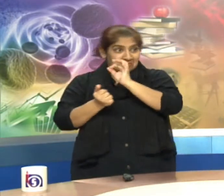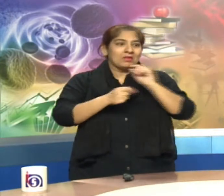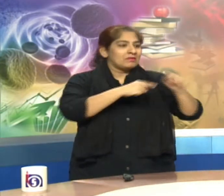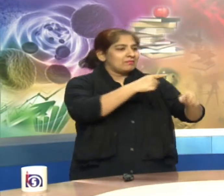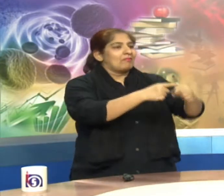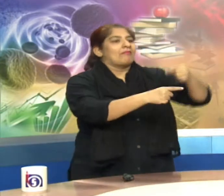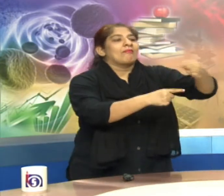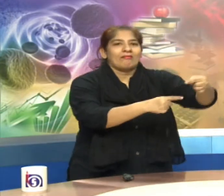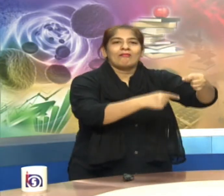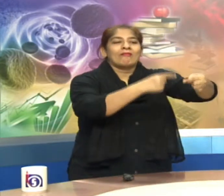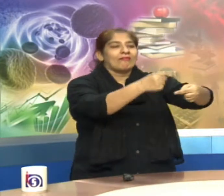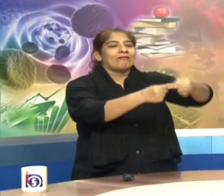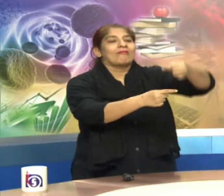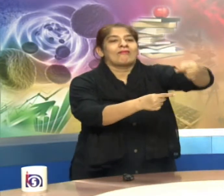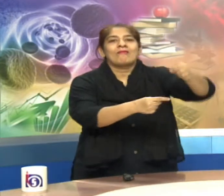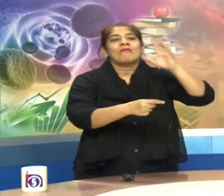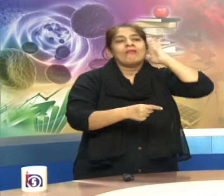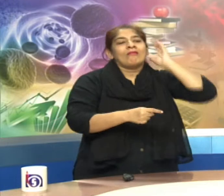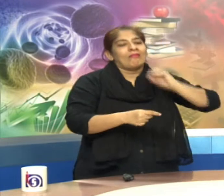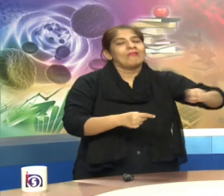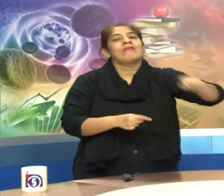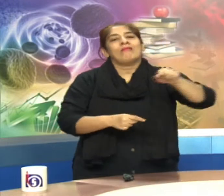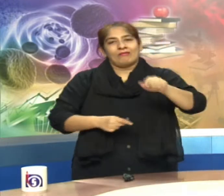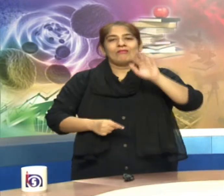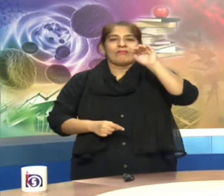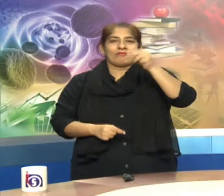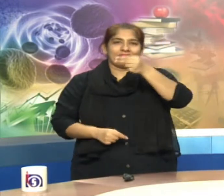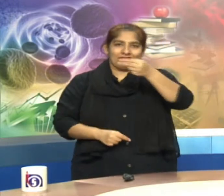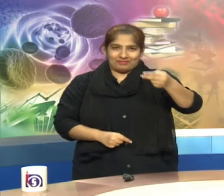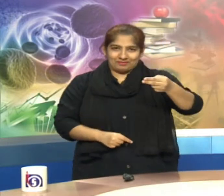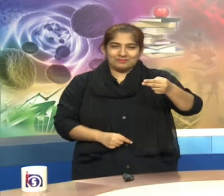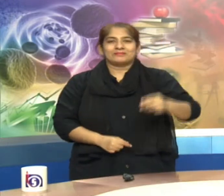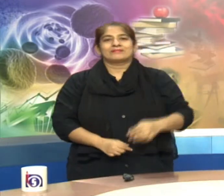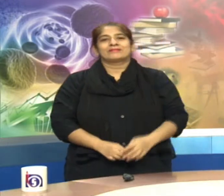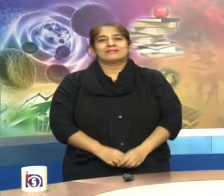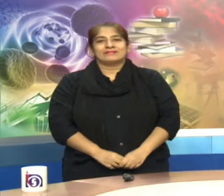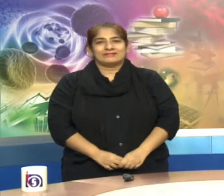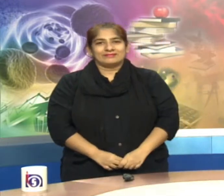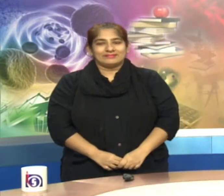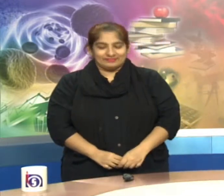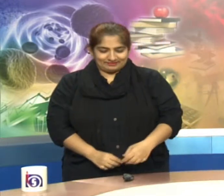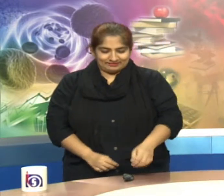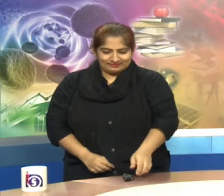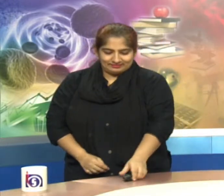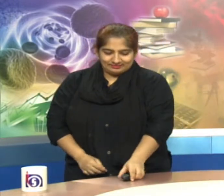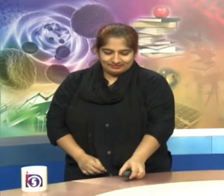also buys the same thing. So this way we are doing the publicity.